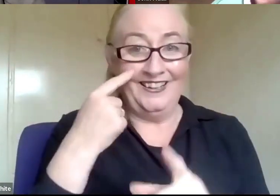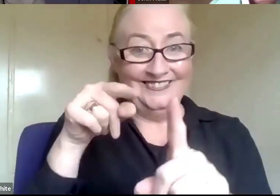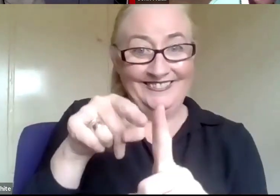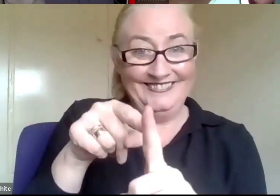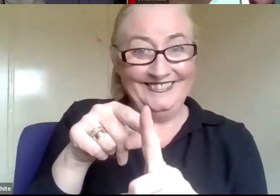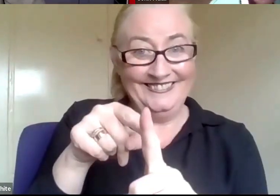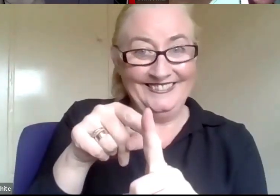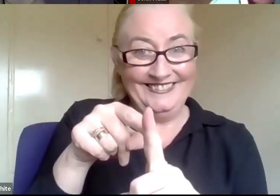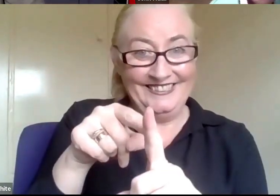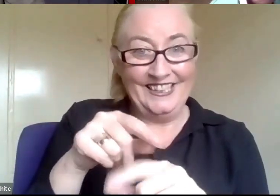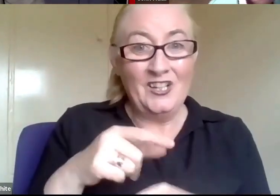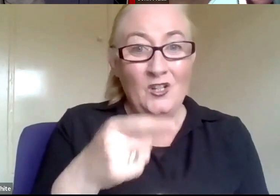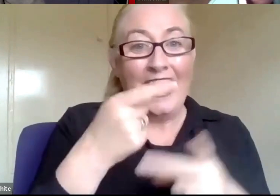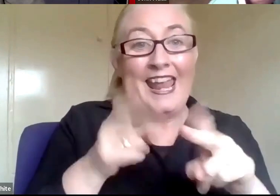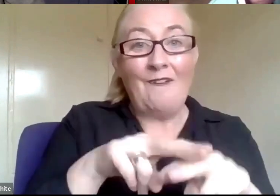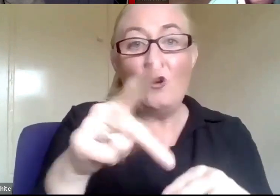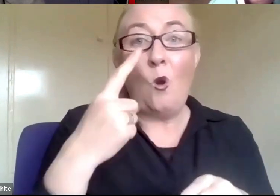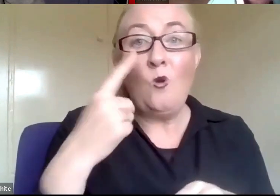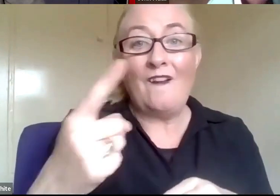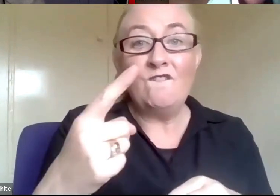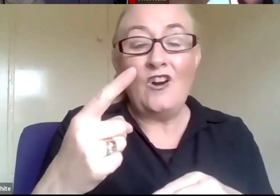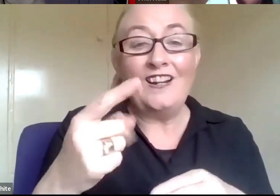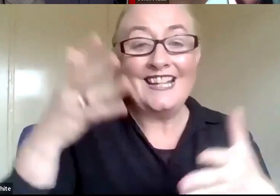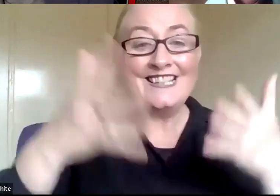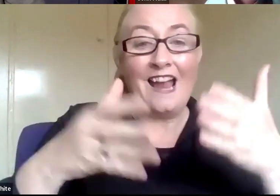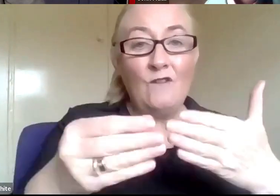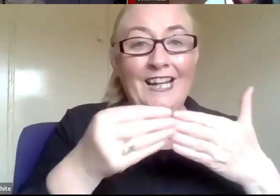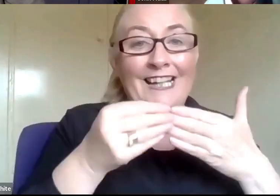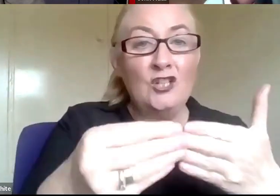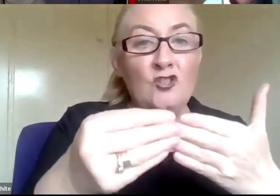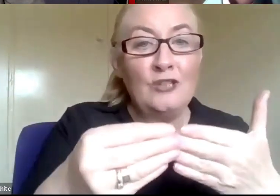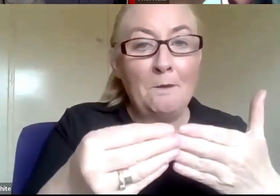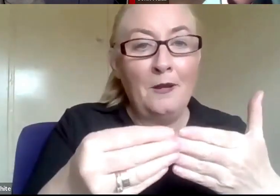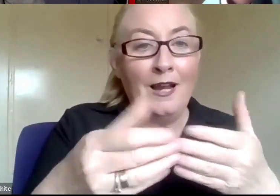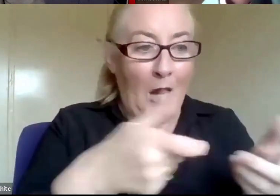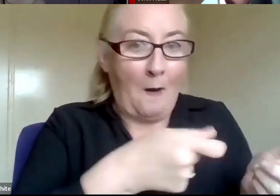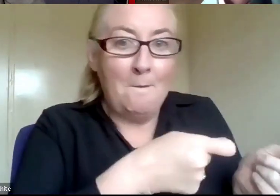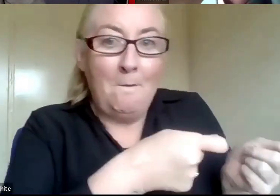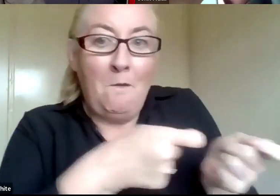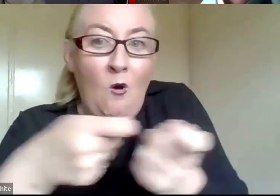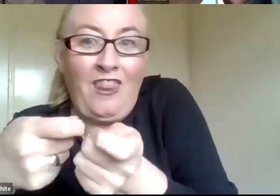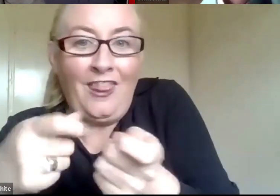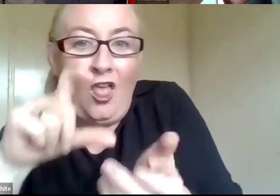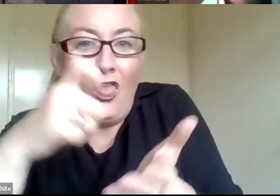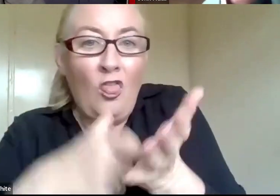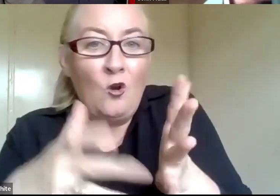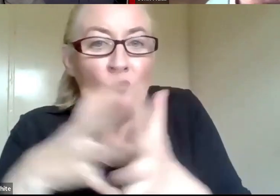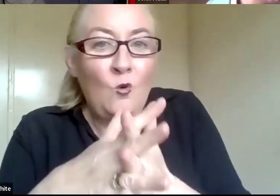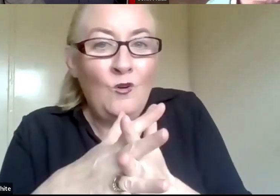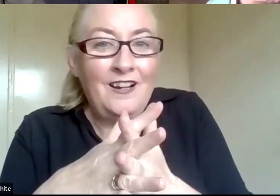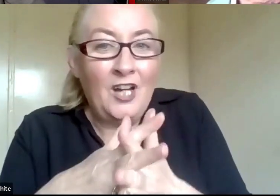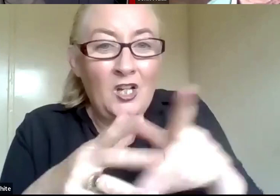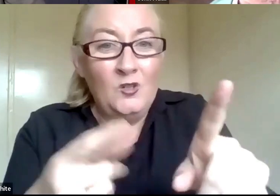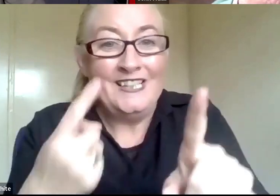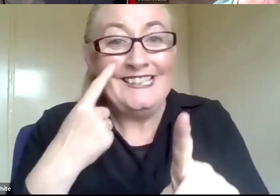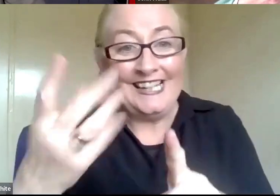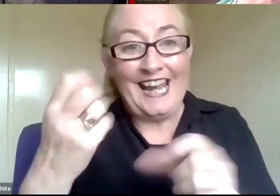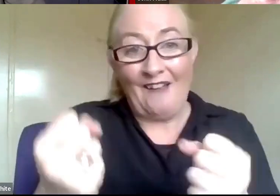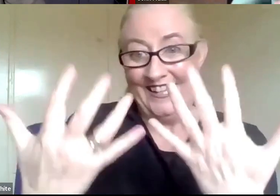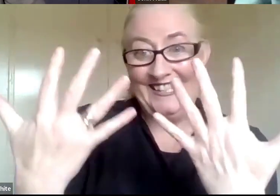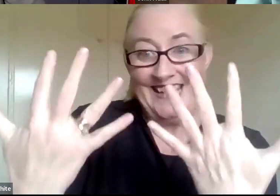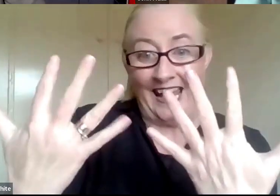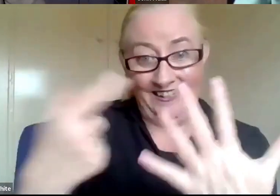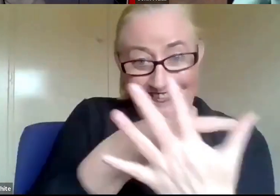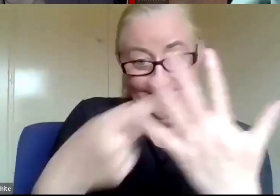group, notice that there are 10 digits in my hands. And this